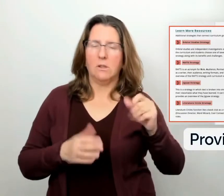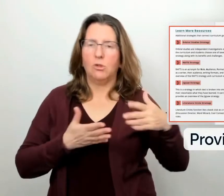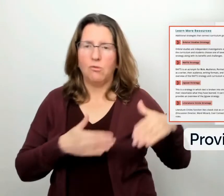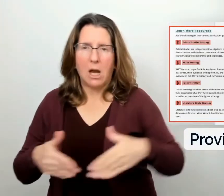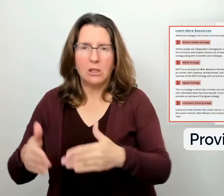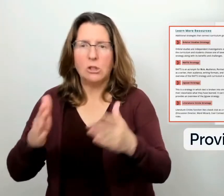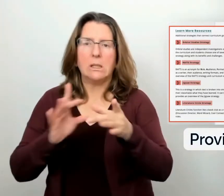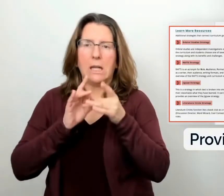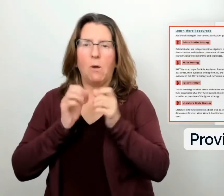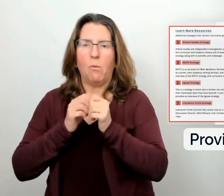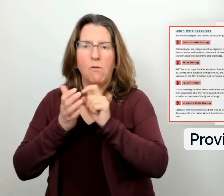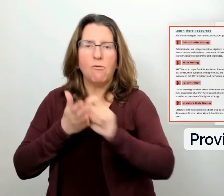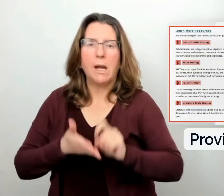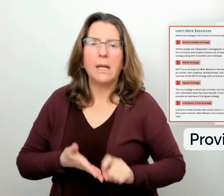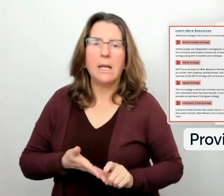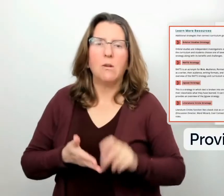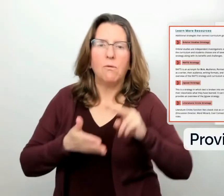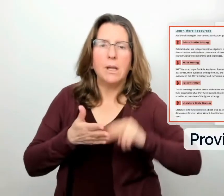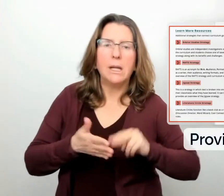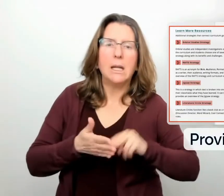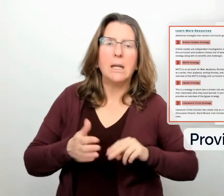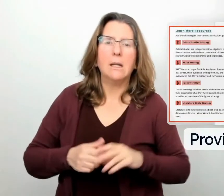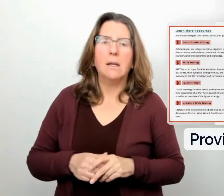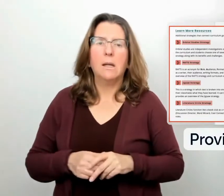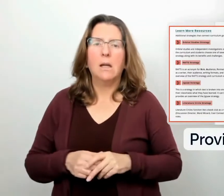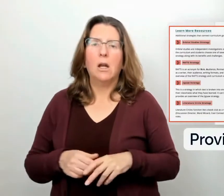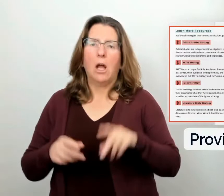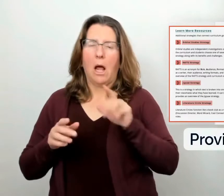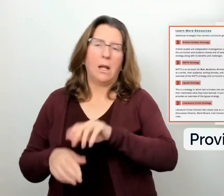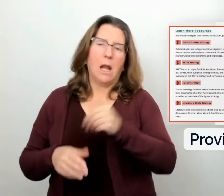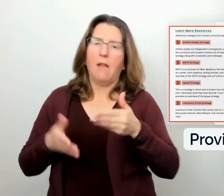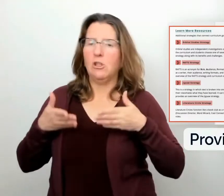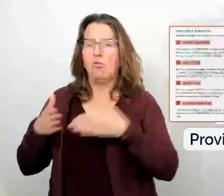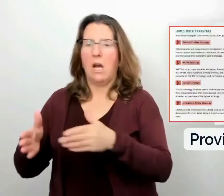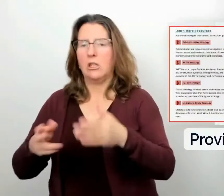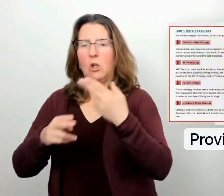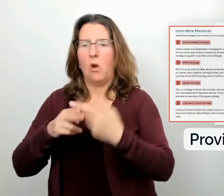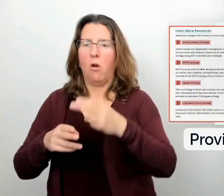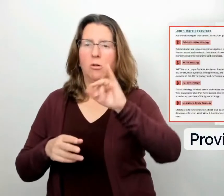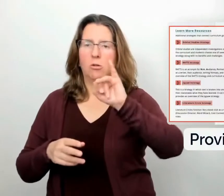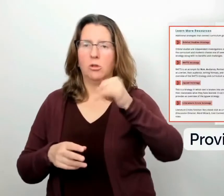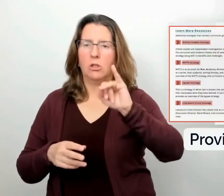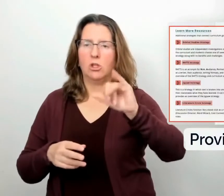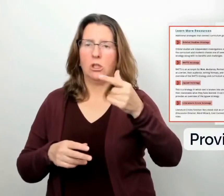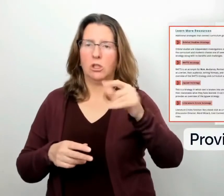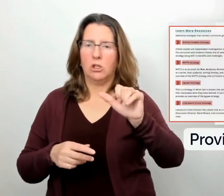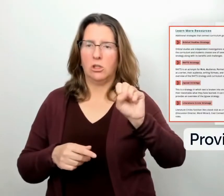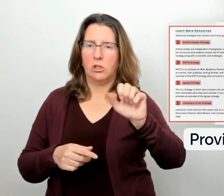for learning. The RAFTS, RAFTS strategy is meant to guide students' writing composition and reading comprehension.